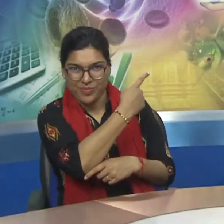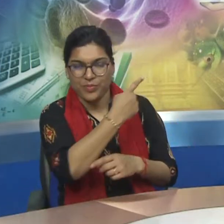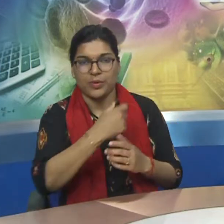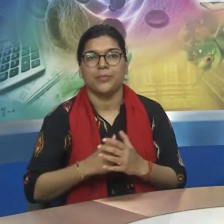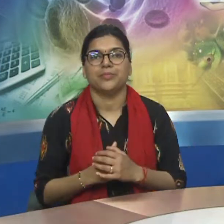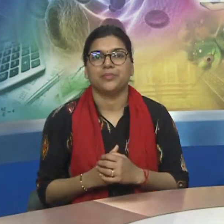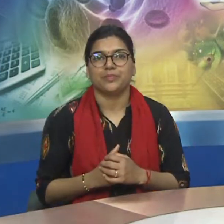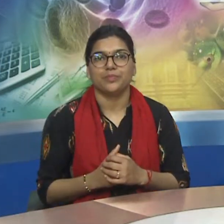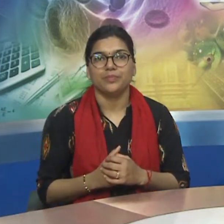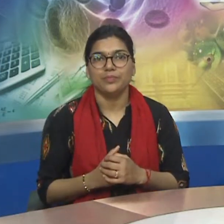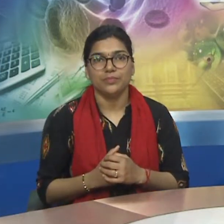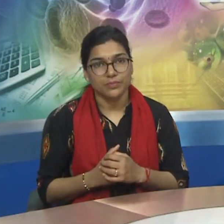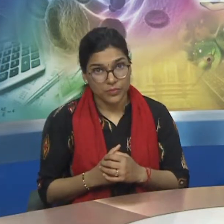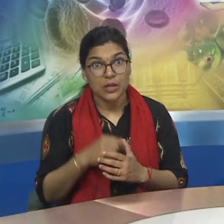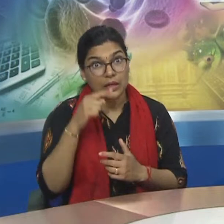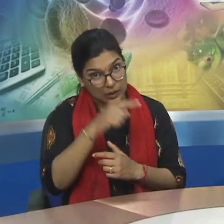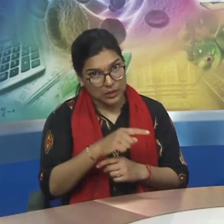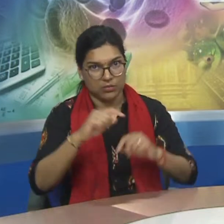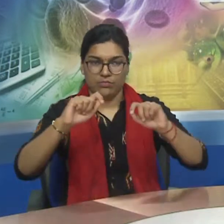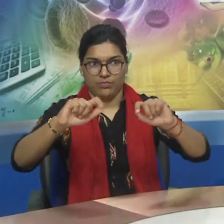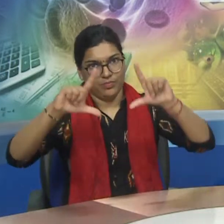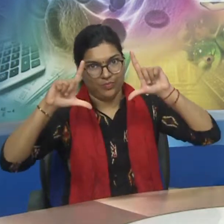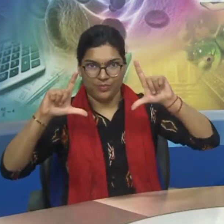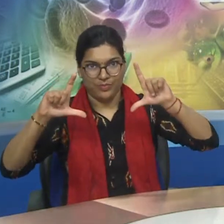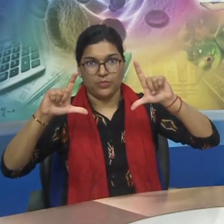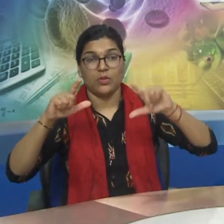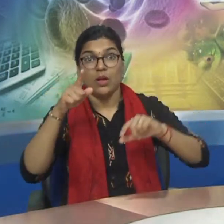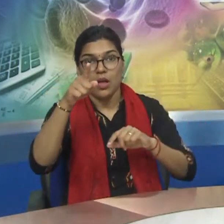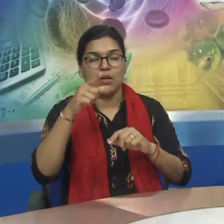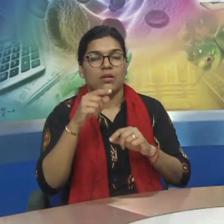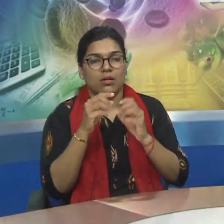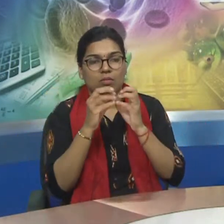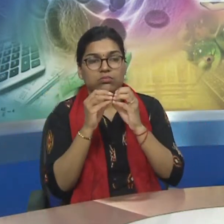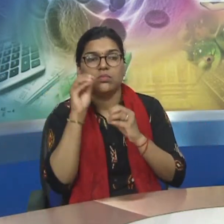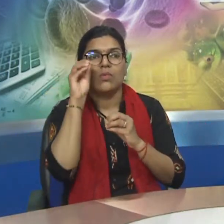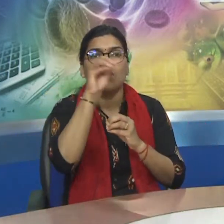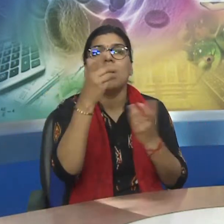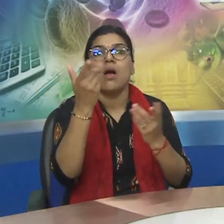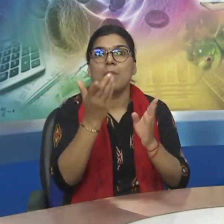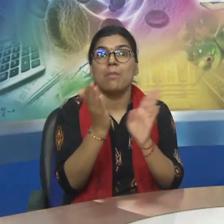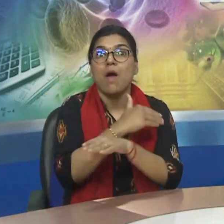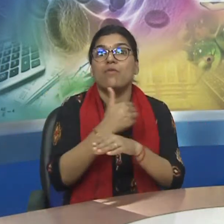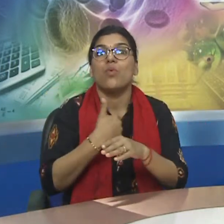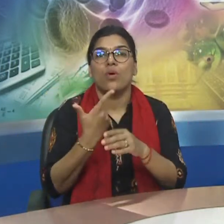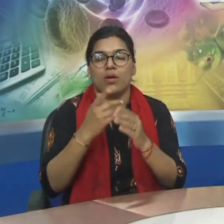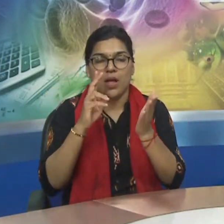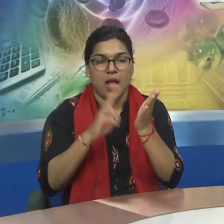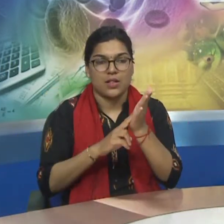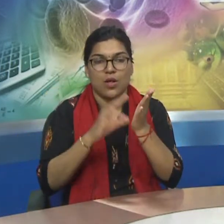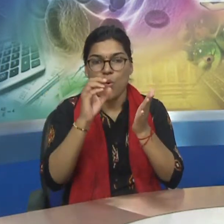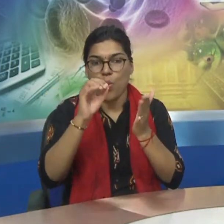we will type that word, and after that we will click on the find